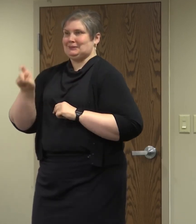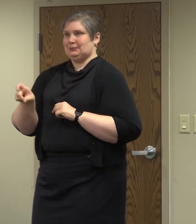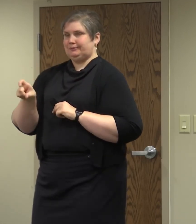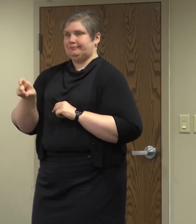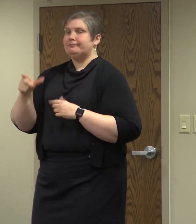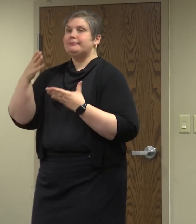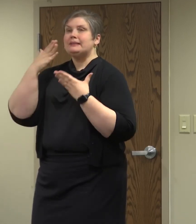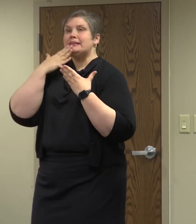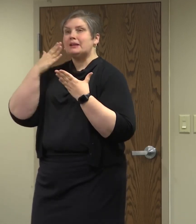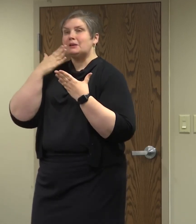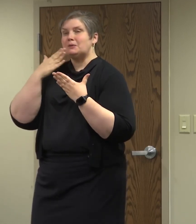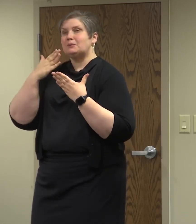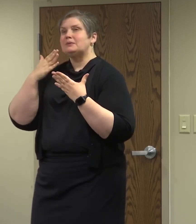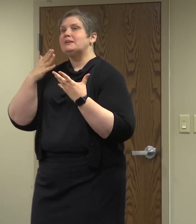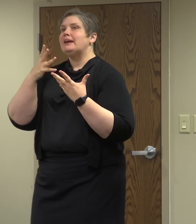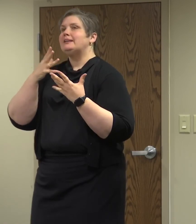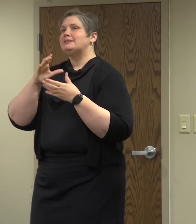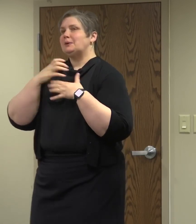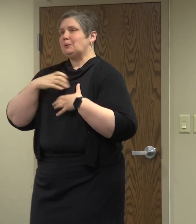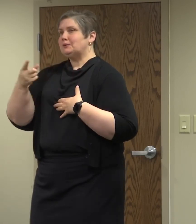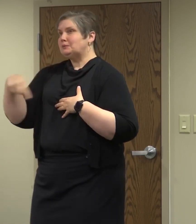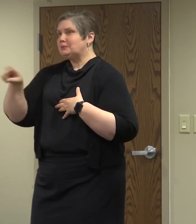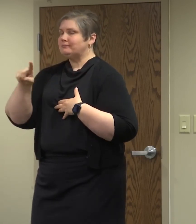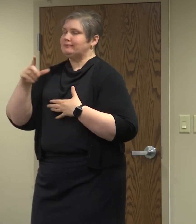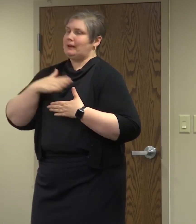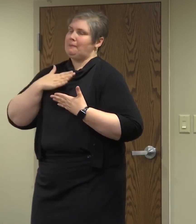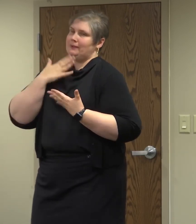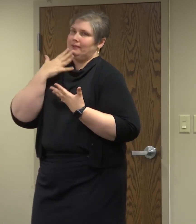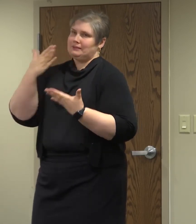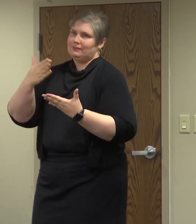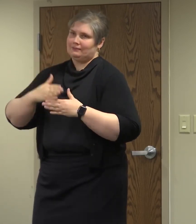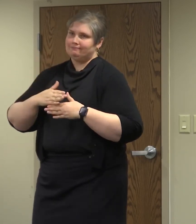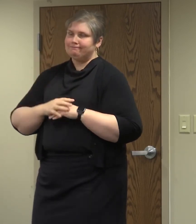a healthy and happy Thanksgiving holiday. And with that, we'll be happy to take questions.